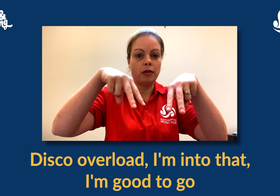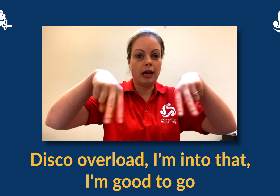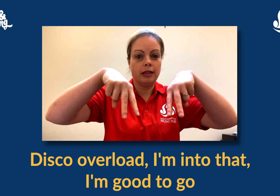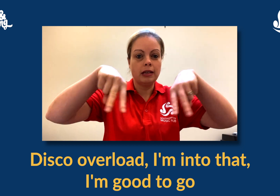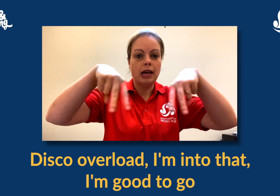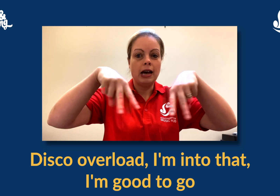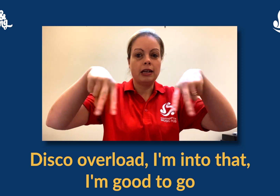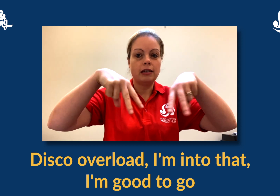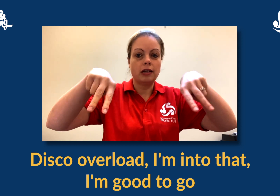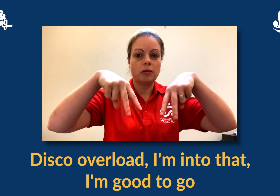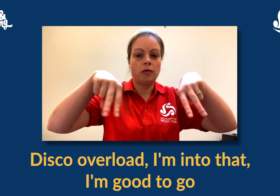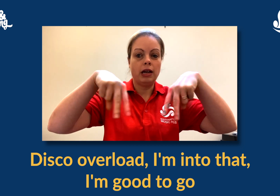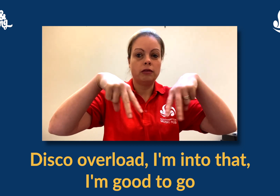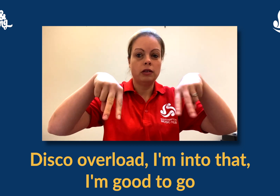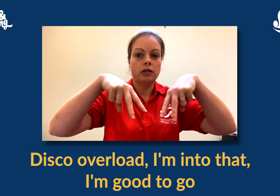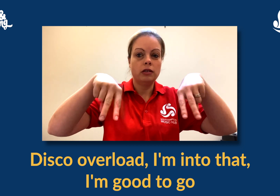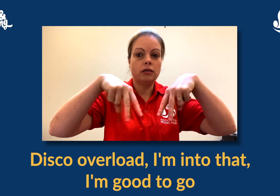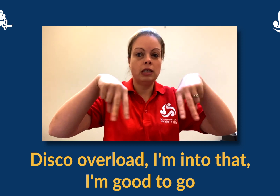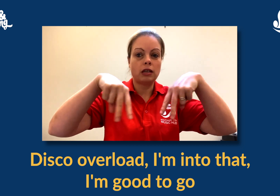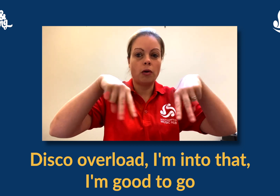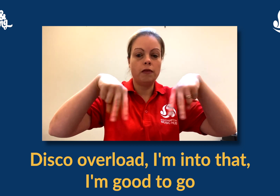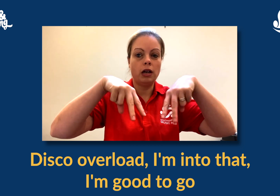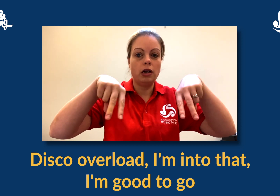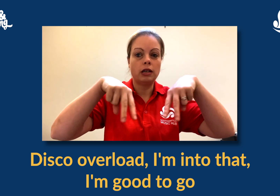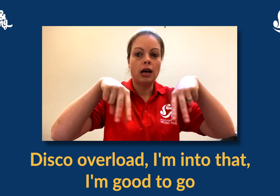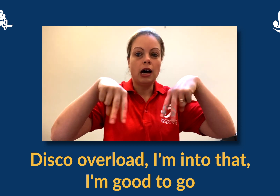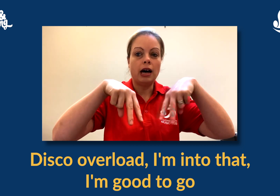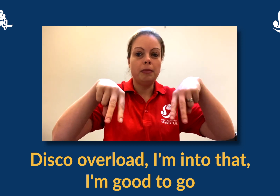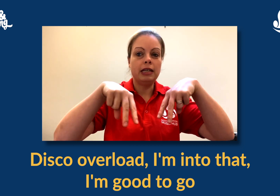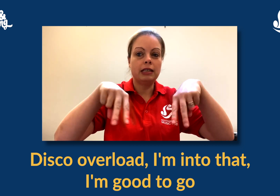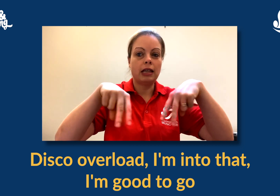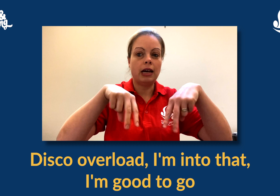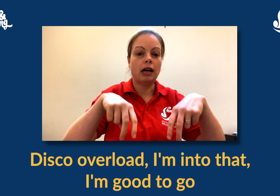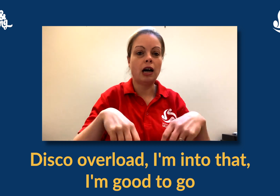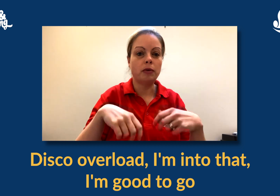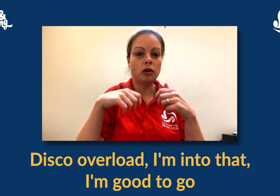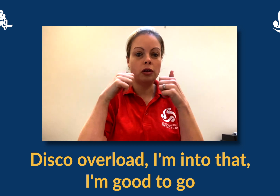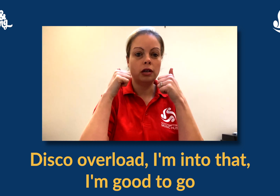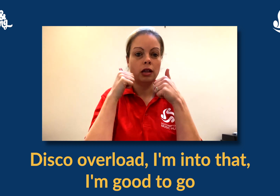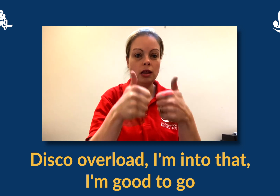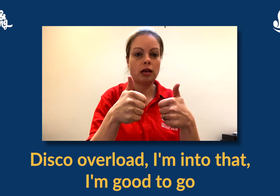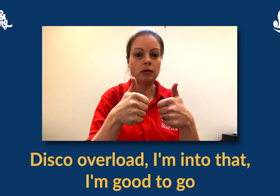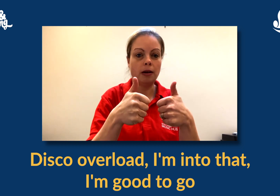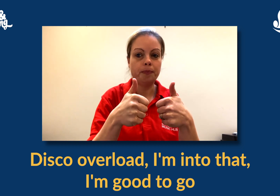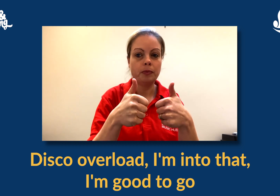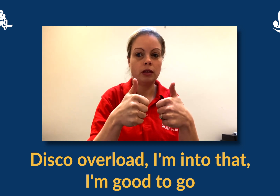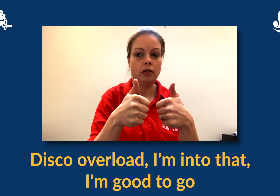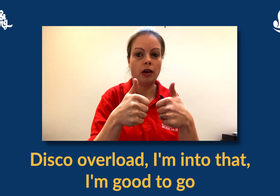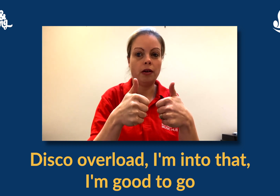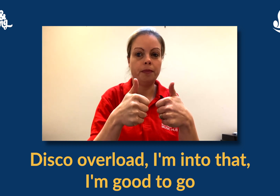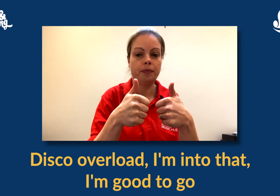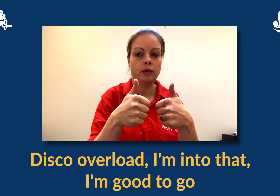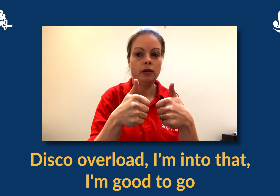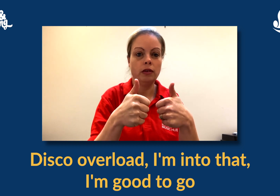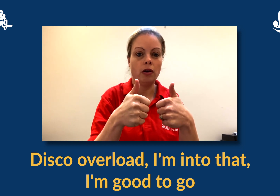with both hands, and you're going to dance them around. So disco overload, I'm into that, I'm good, thumbs up to